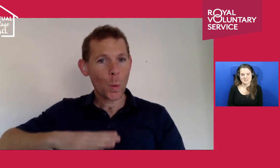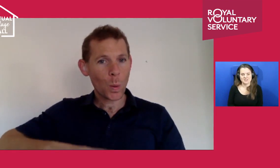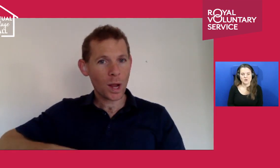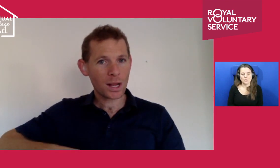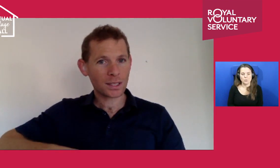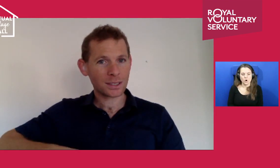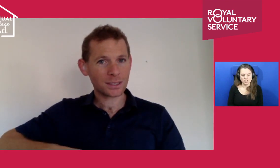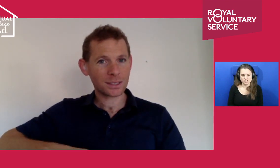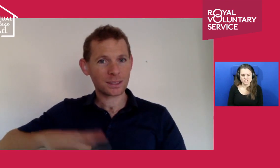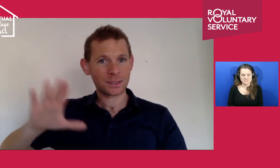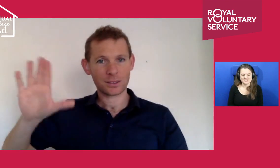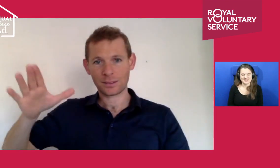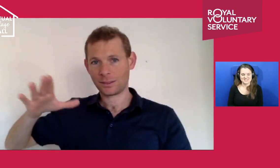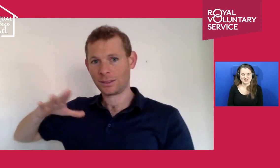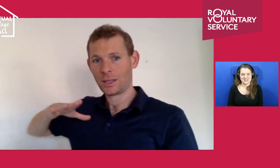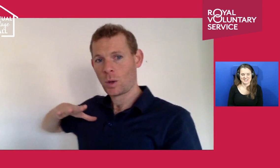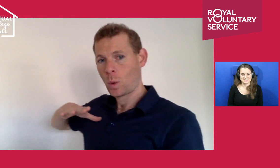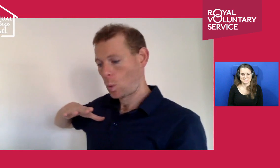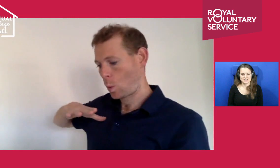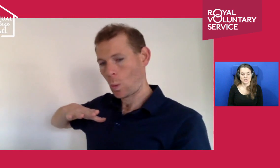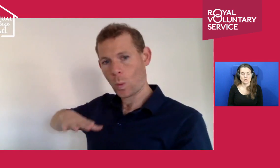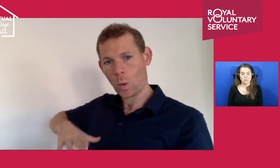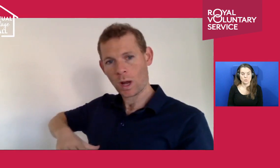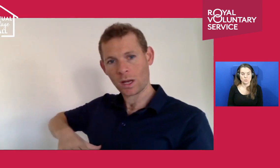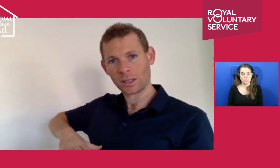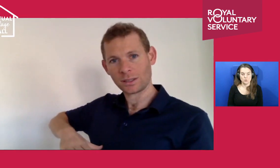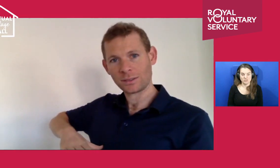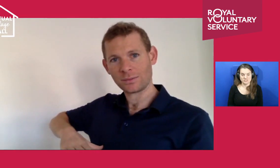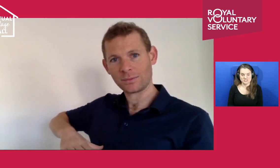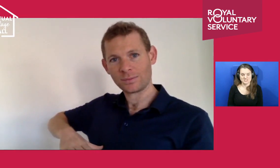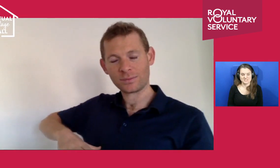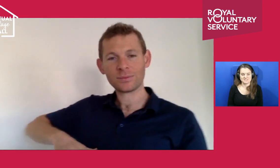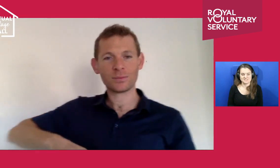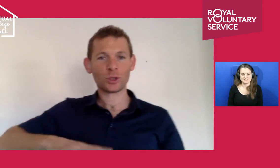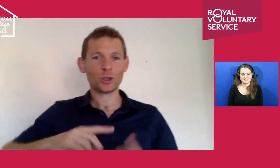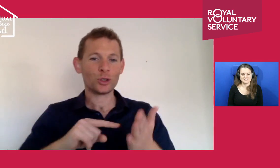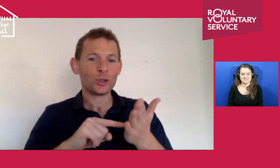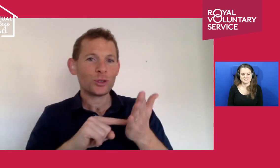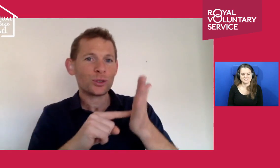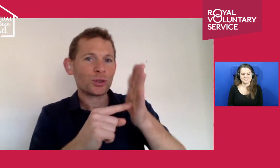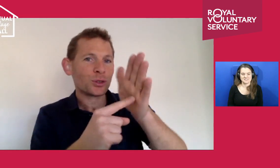okay? Want is down like this. Want.